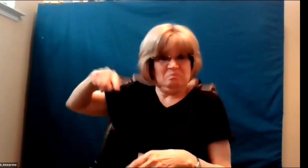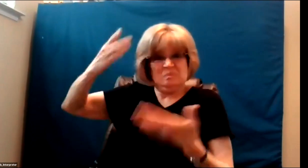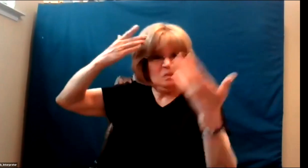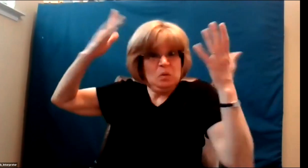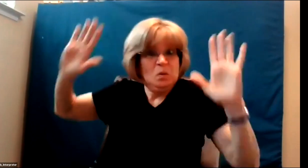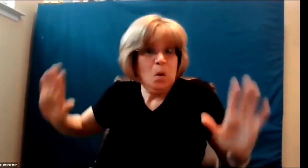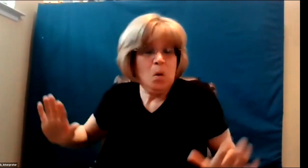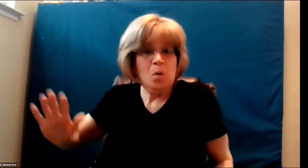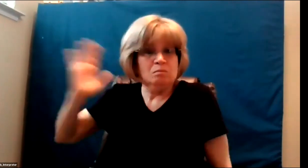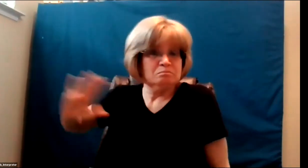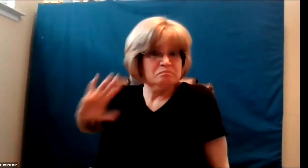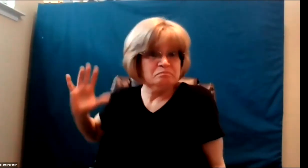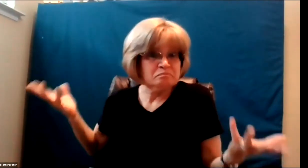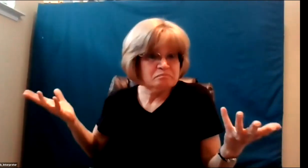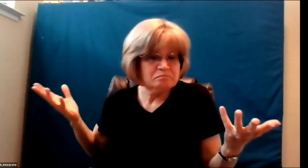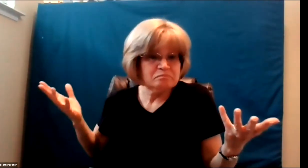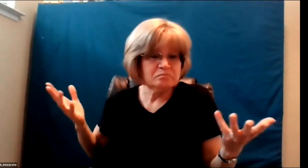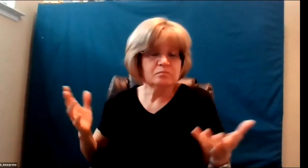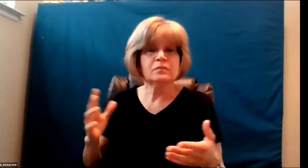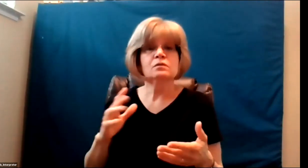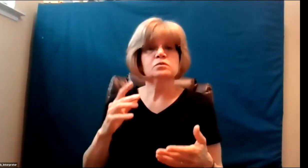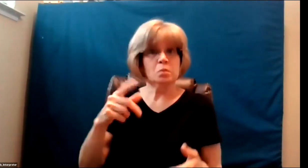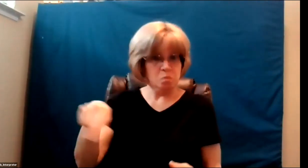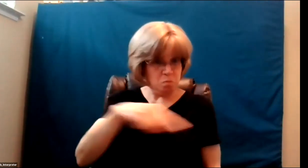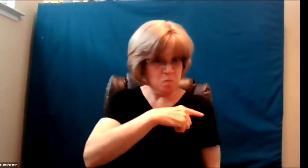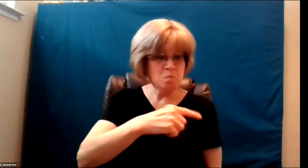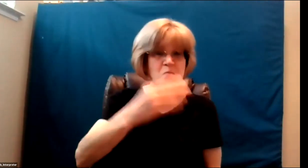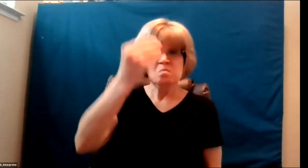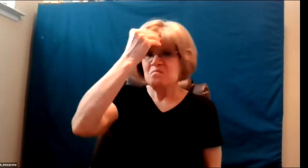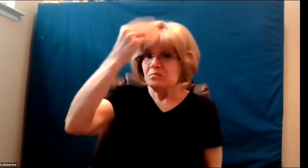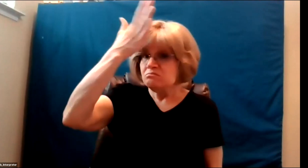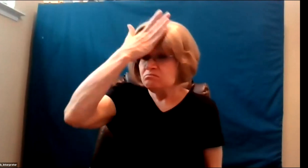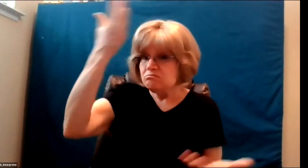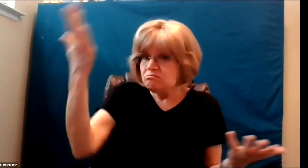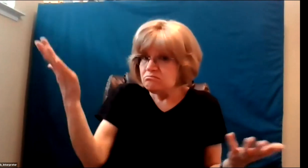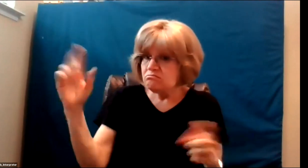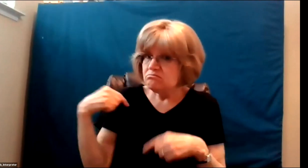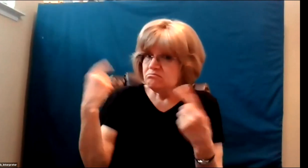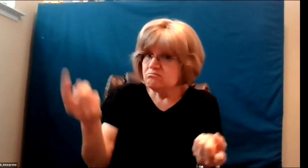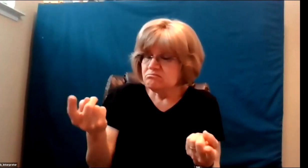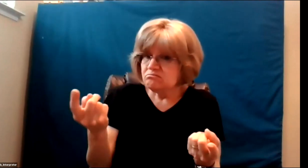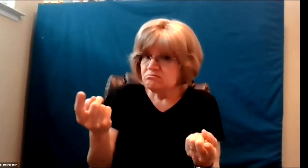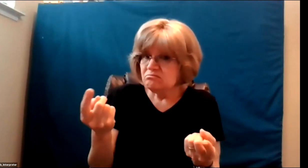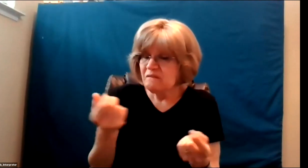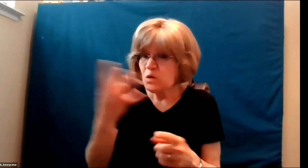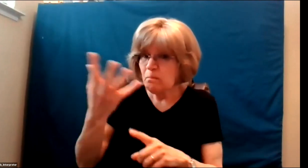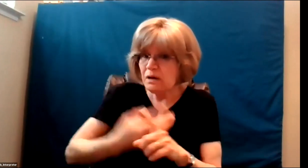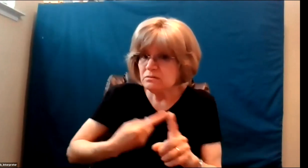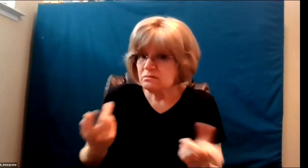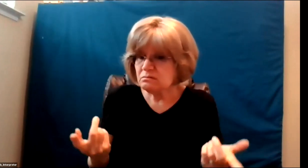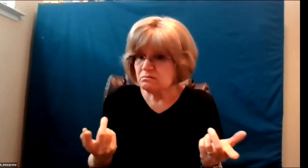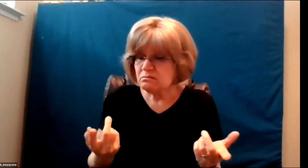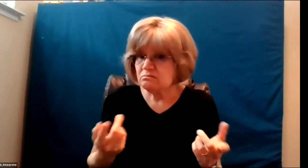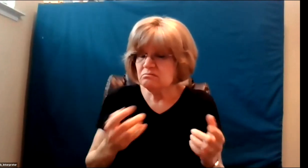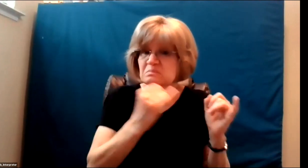So are we learning the lessons of these past months, individually and as a church? What healthy